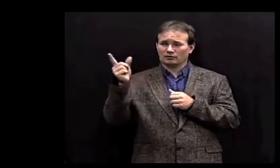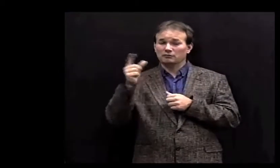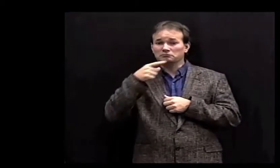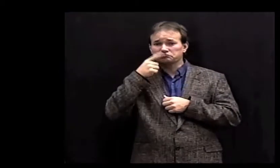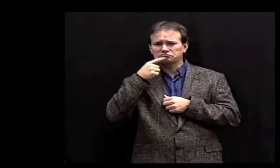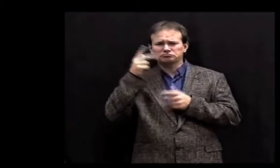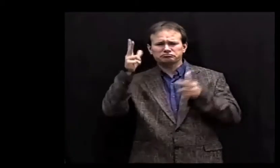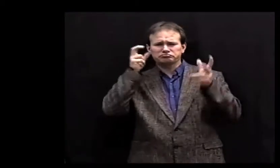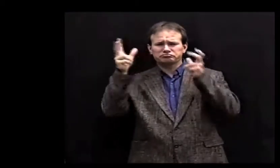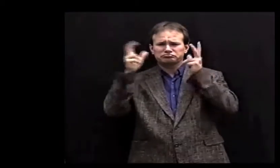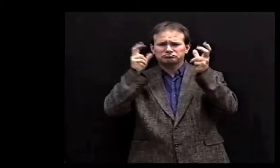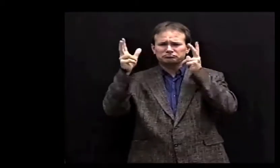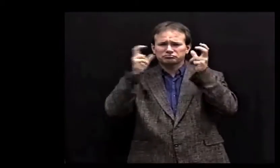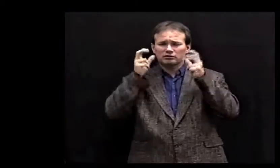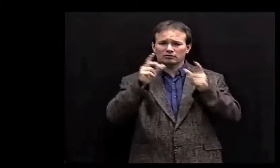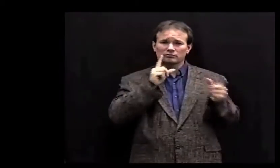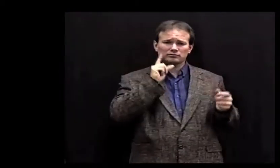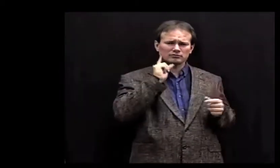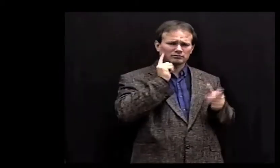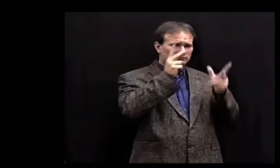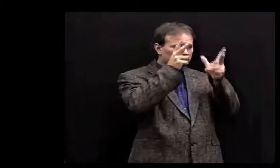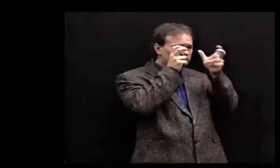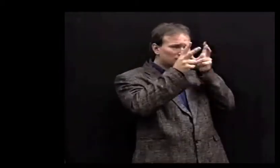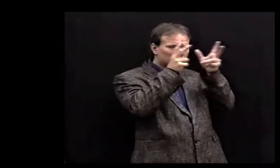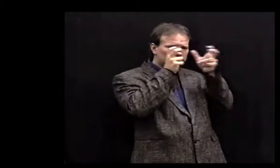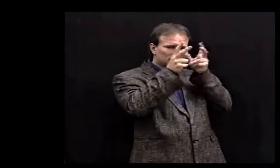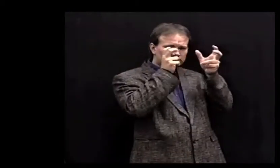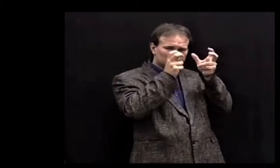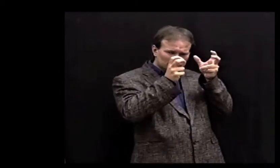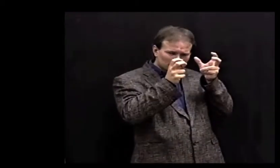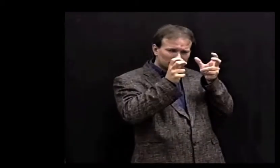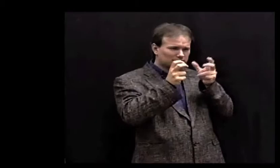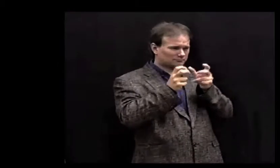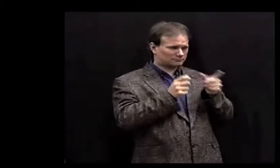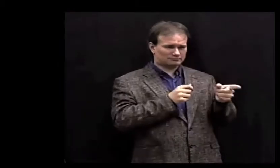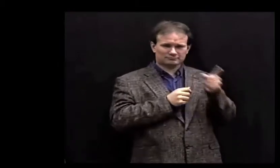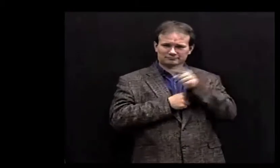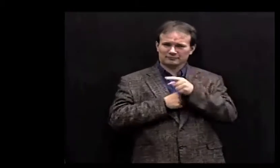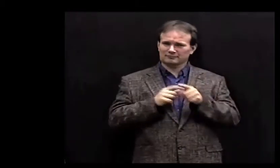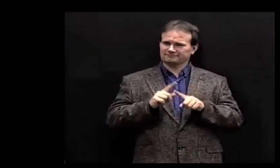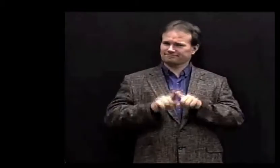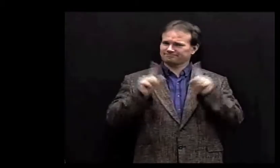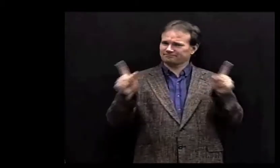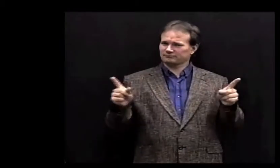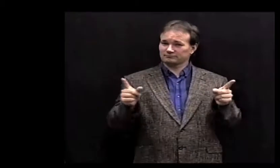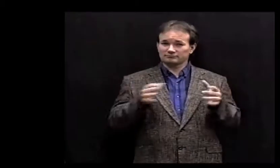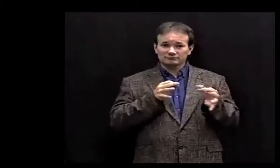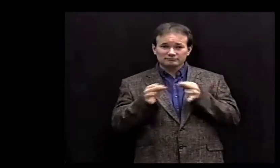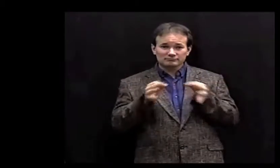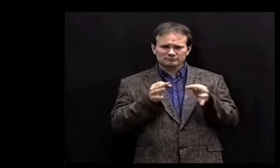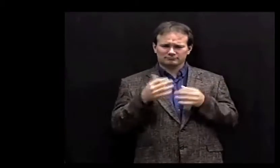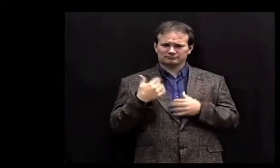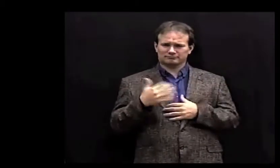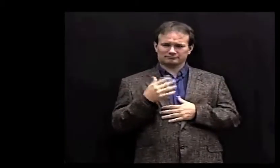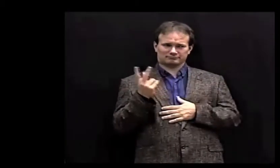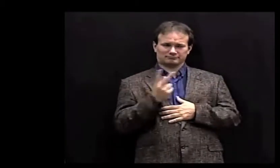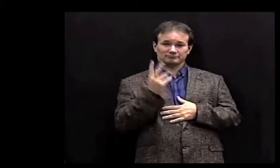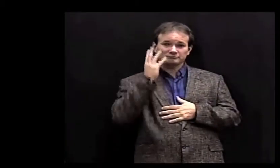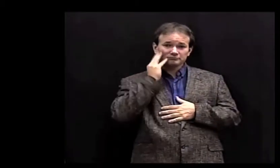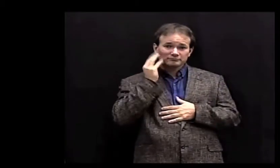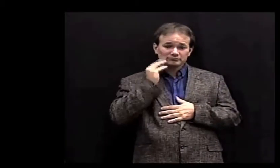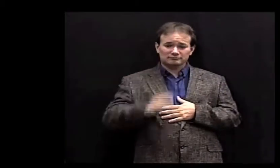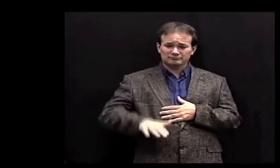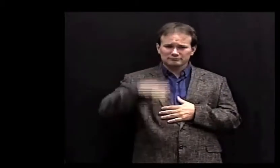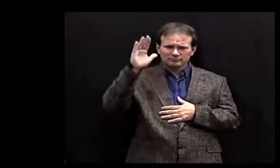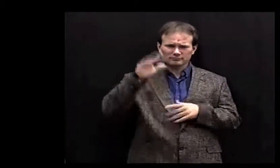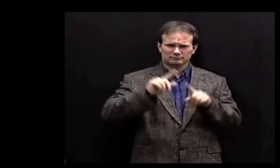It's interesting how both the deaf community and those who use spoken language became bilingual. The people who use spoken language learn through